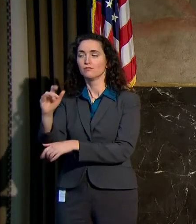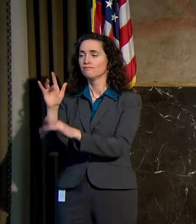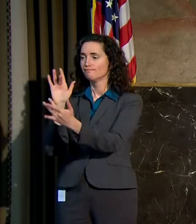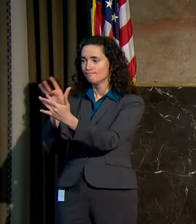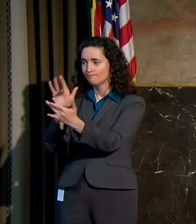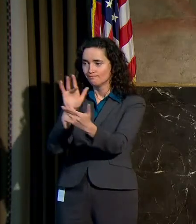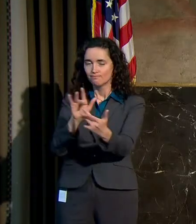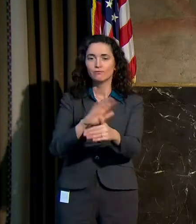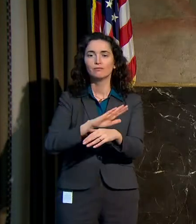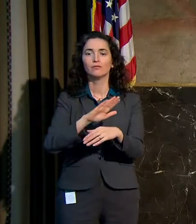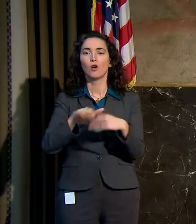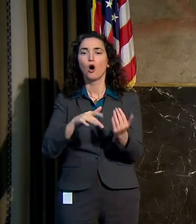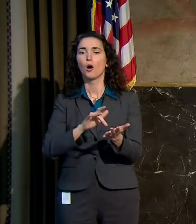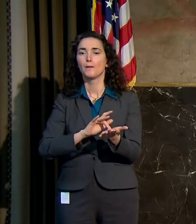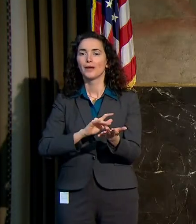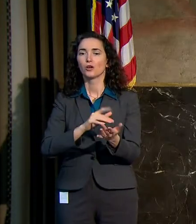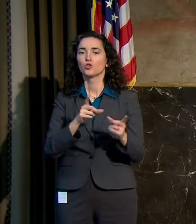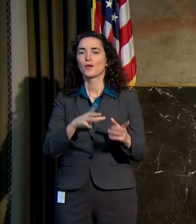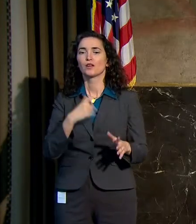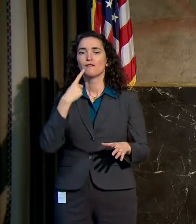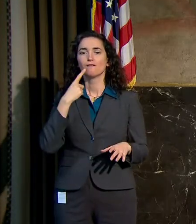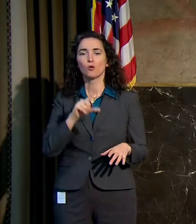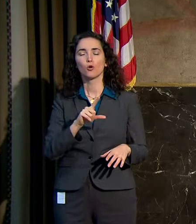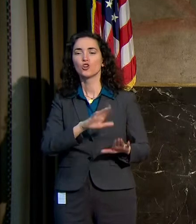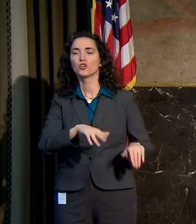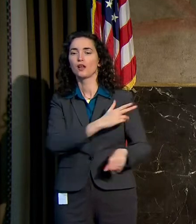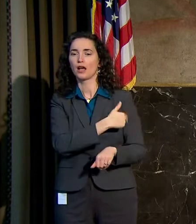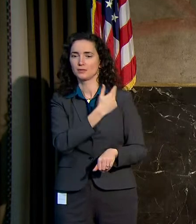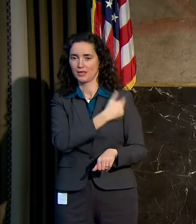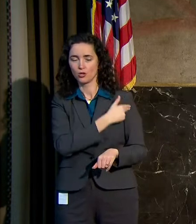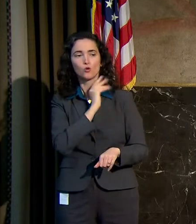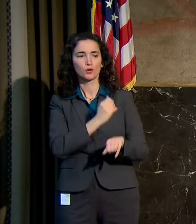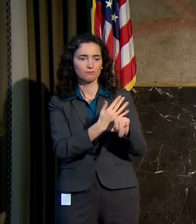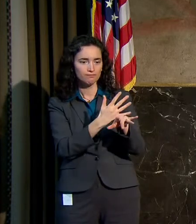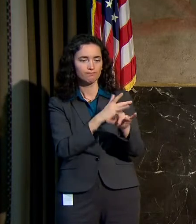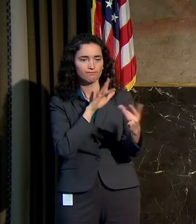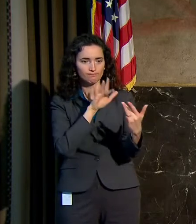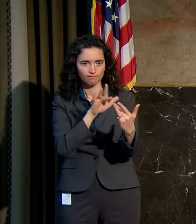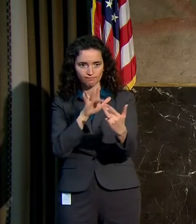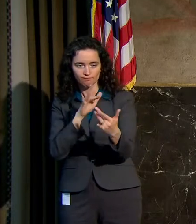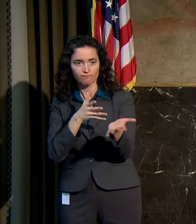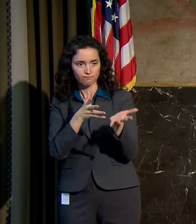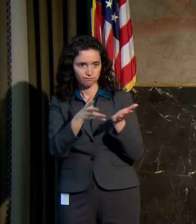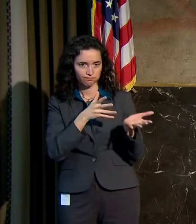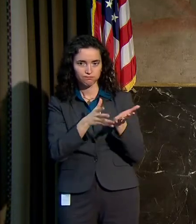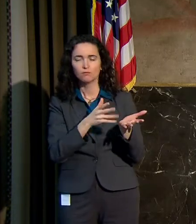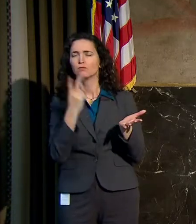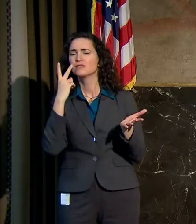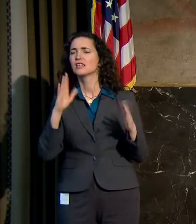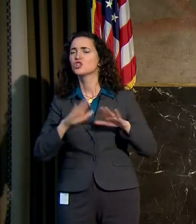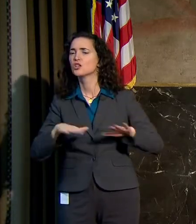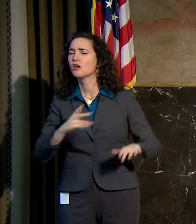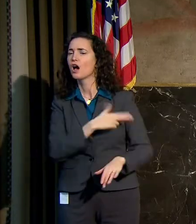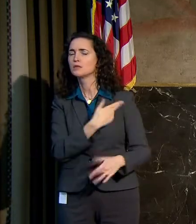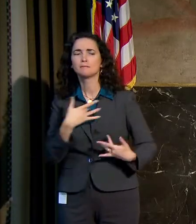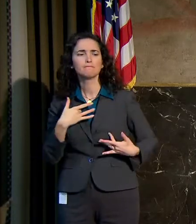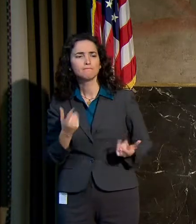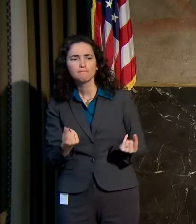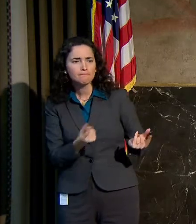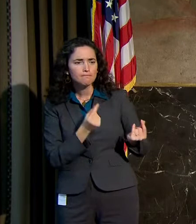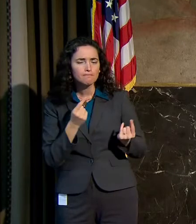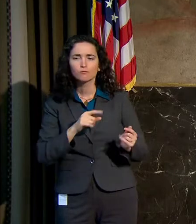medical directors from the Tier 1 hospitals from around the state of Louisiana to see what's happening at